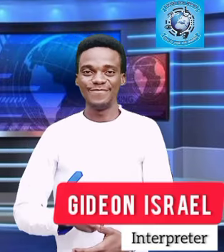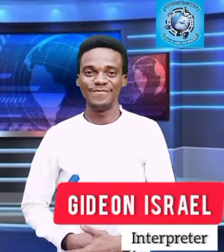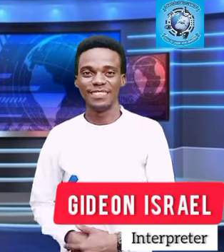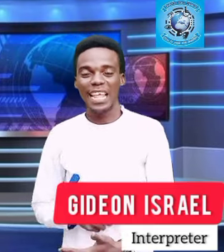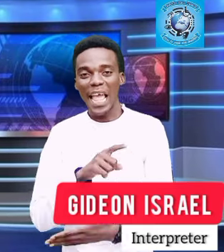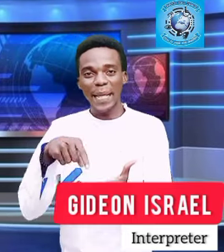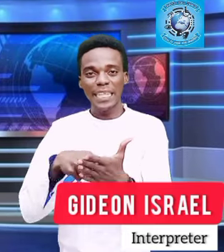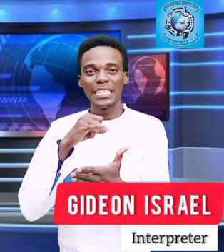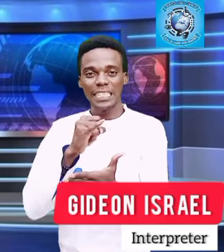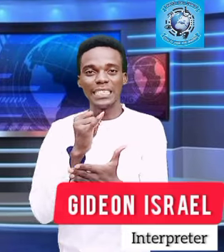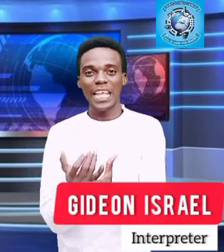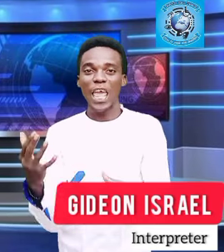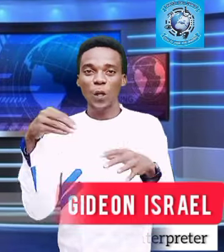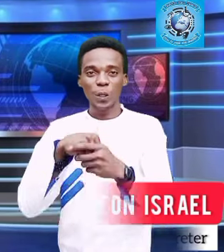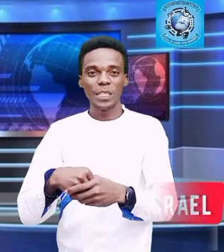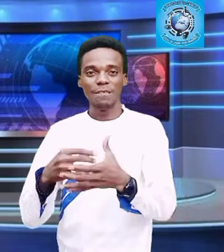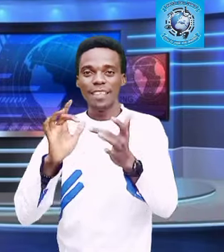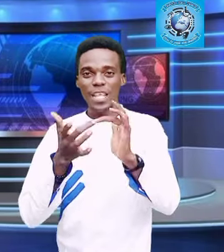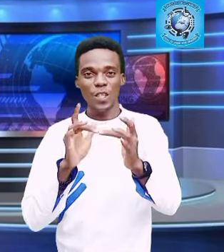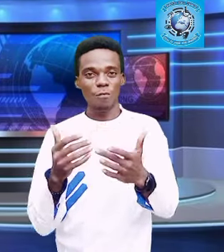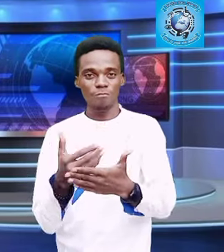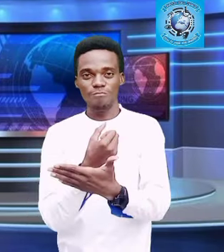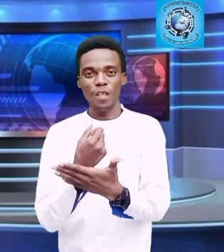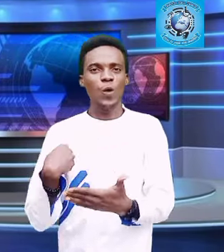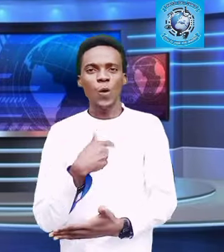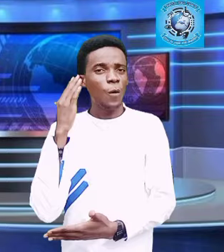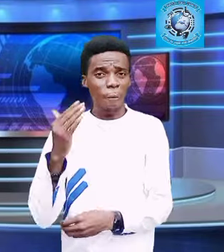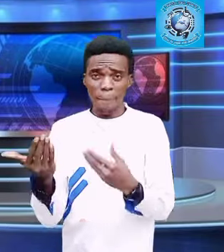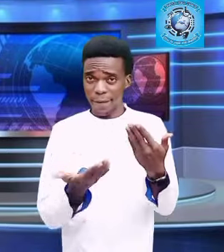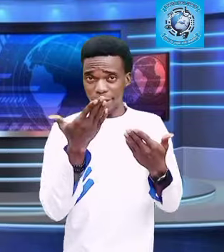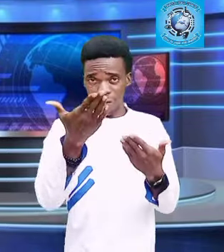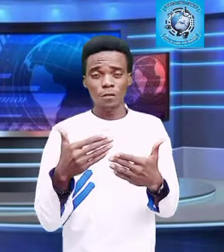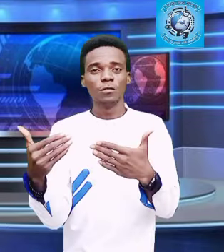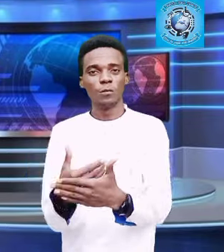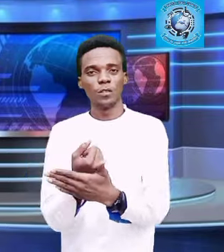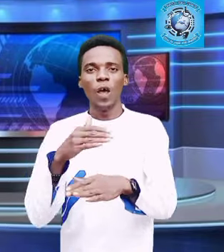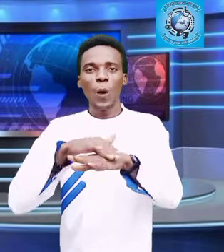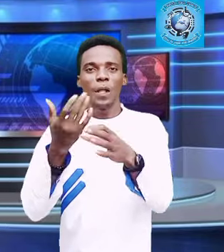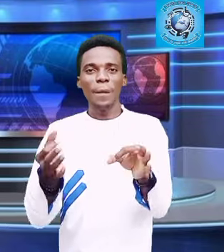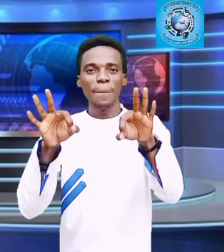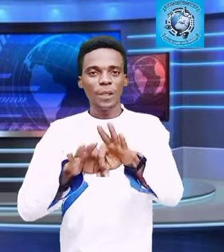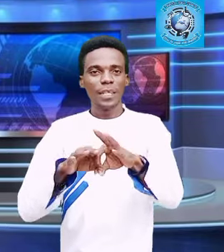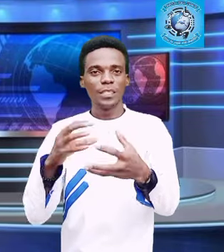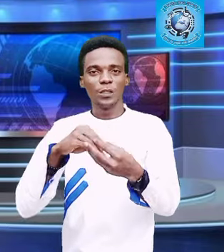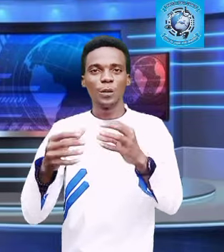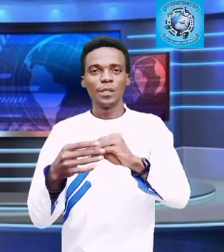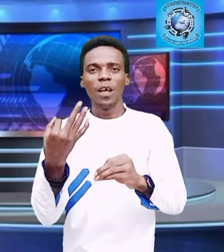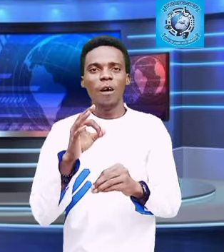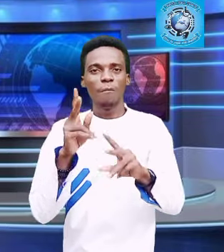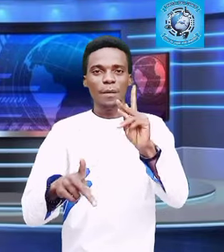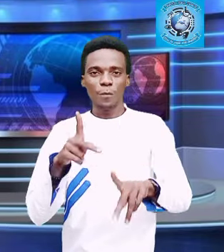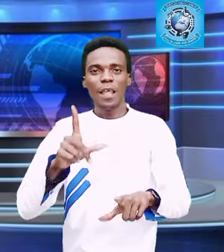This is Inclusive Network News. We'll be bringing you the latest news on the major stories of people living